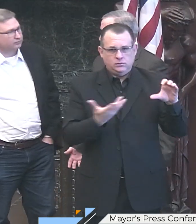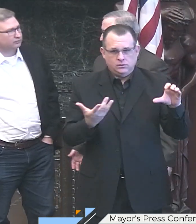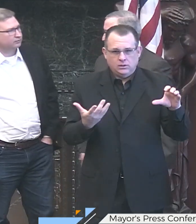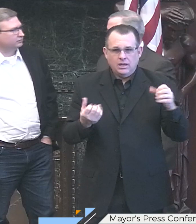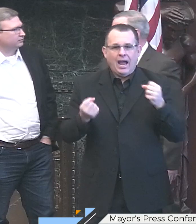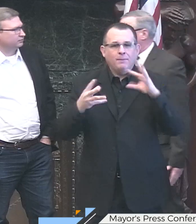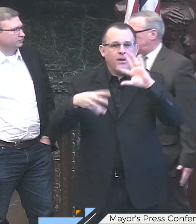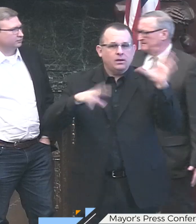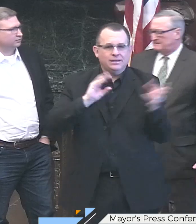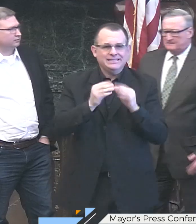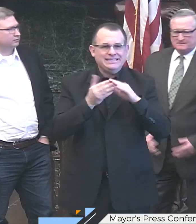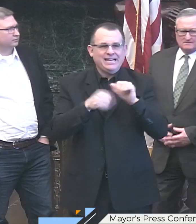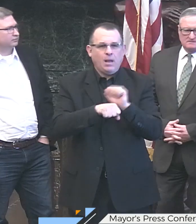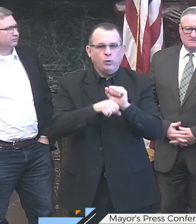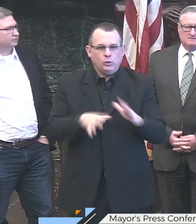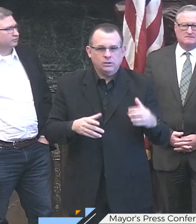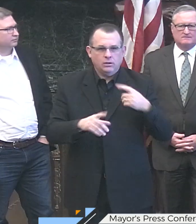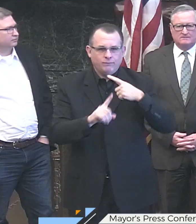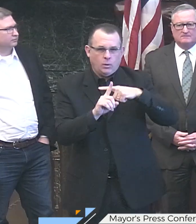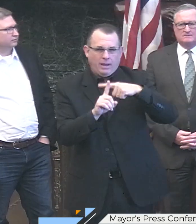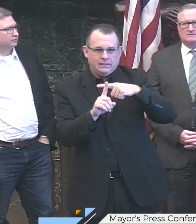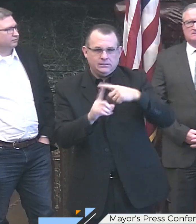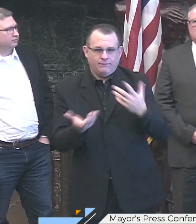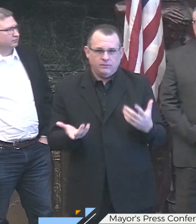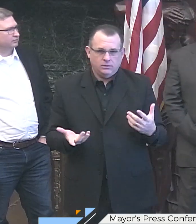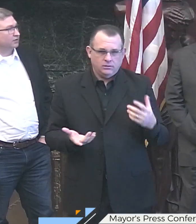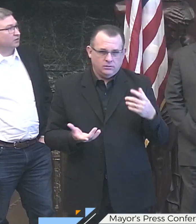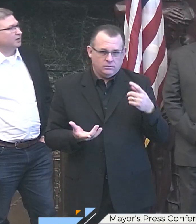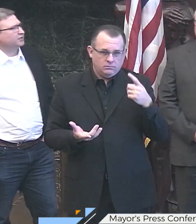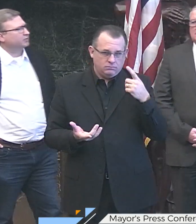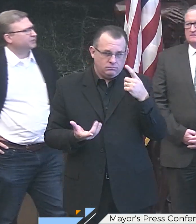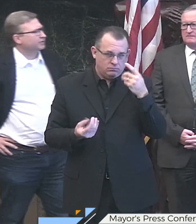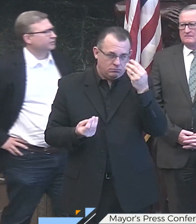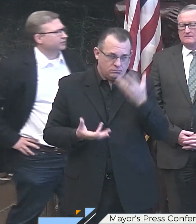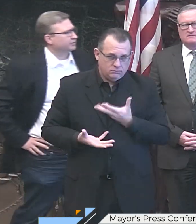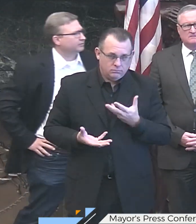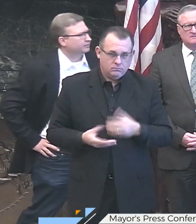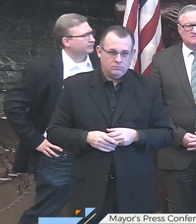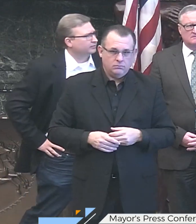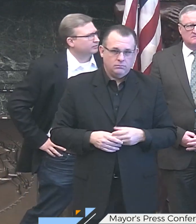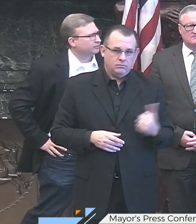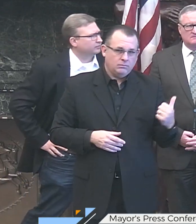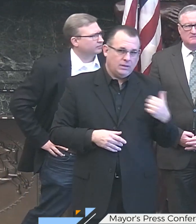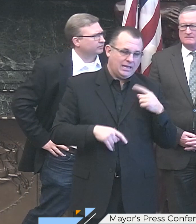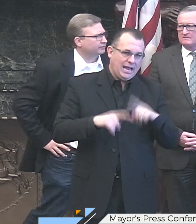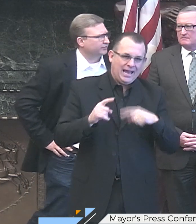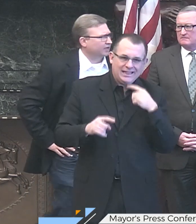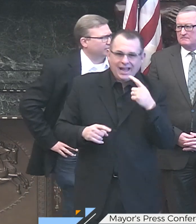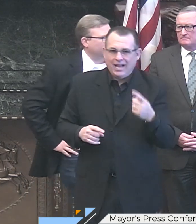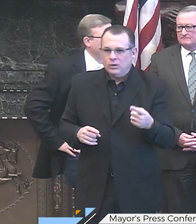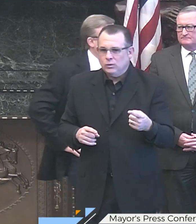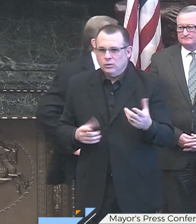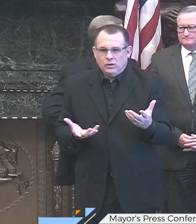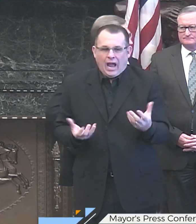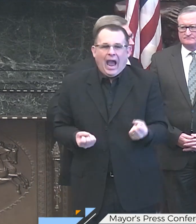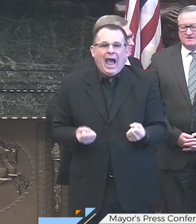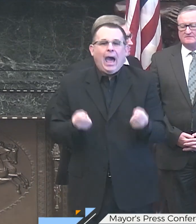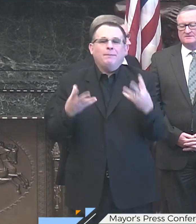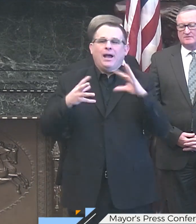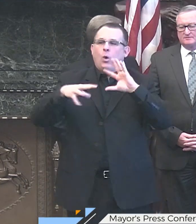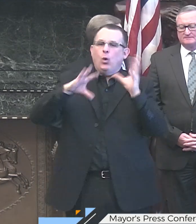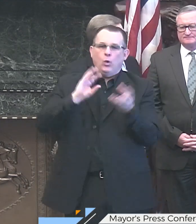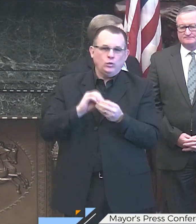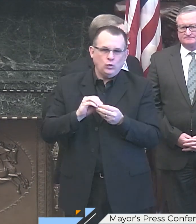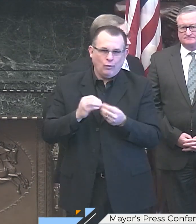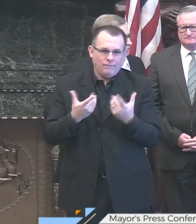No. Is it because you don't have the answer or you're not sharing? It's the total number of employees. Of the prisons? No, of the